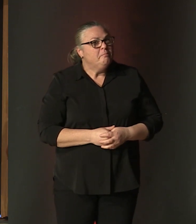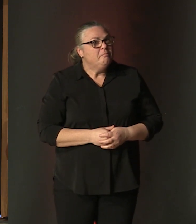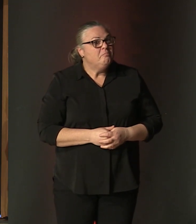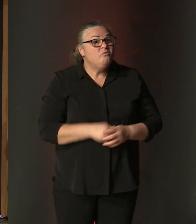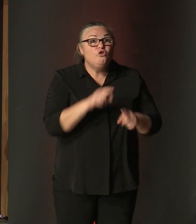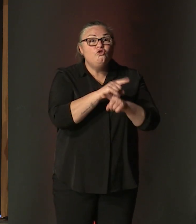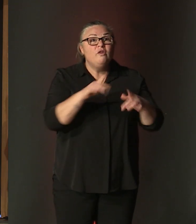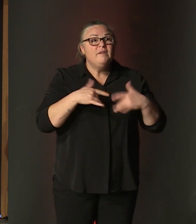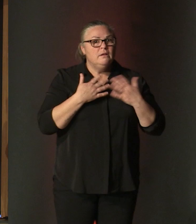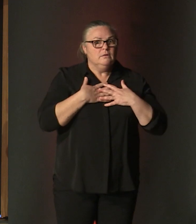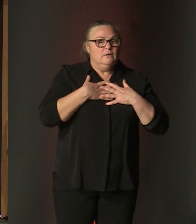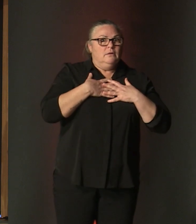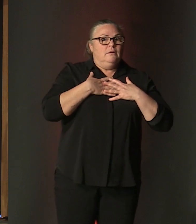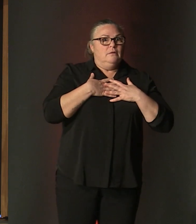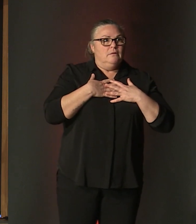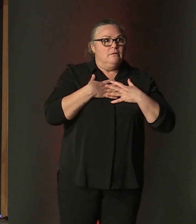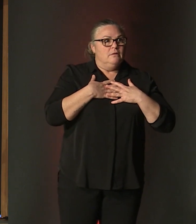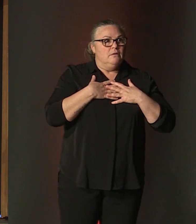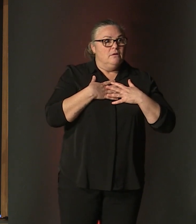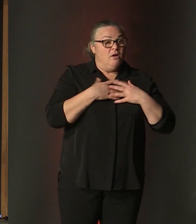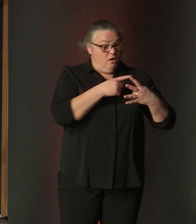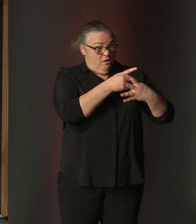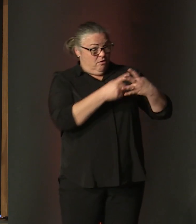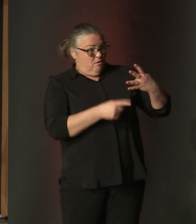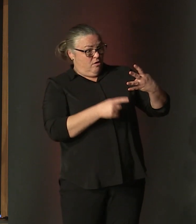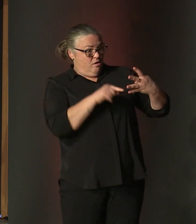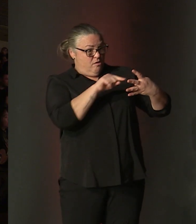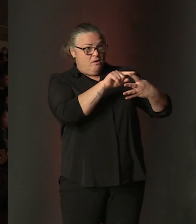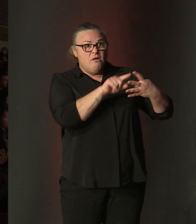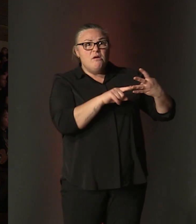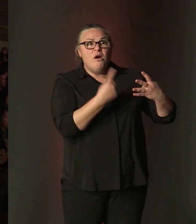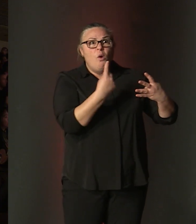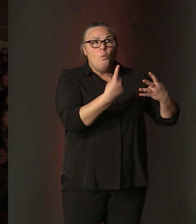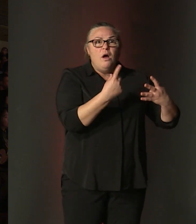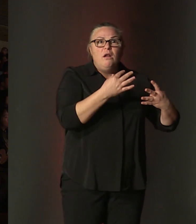Did you feel threatened by one of the voices in our story?